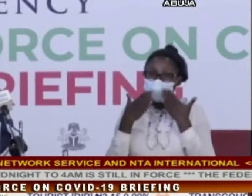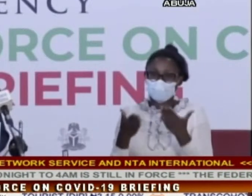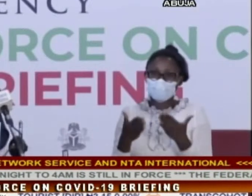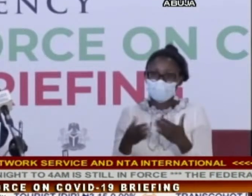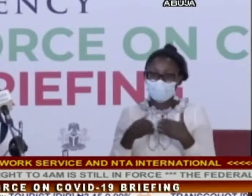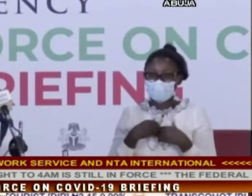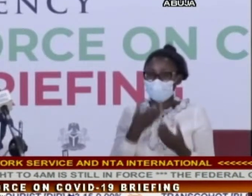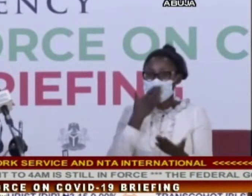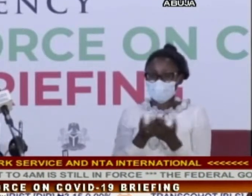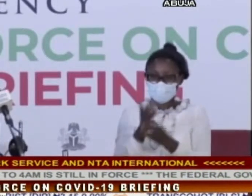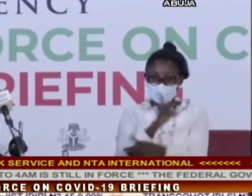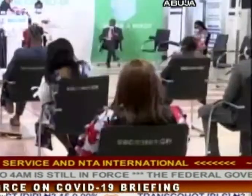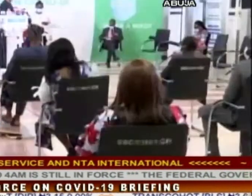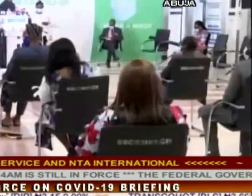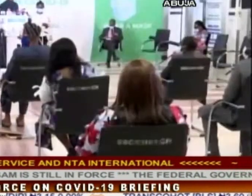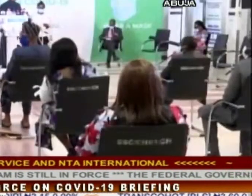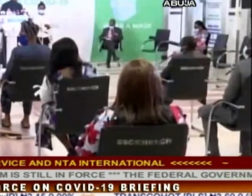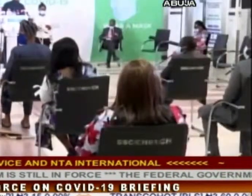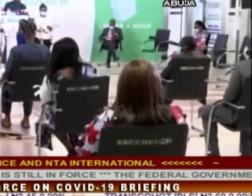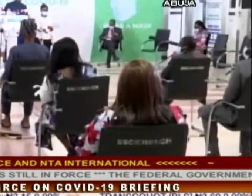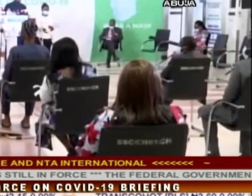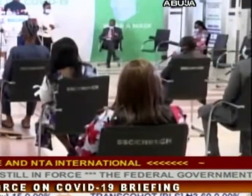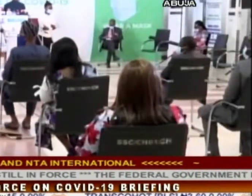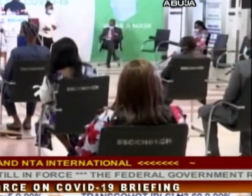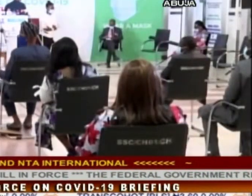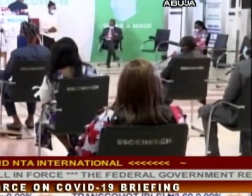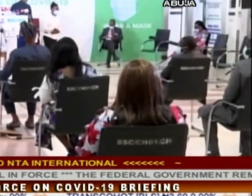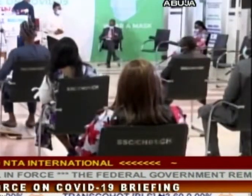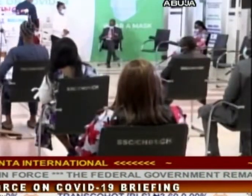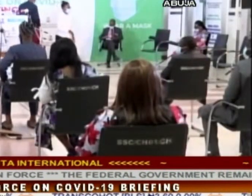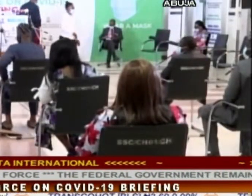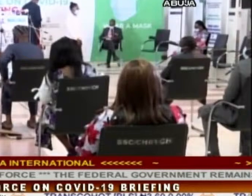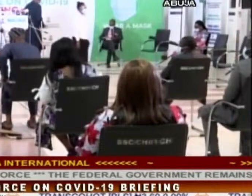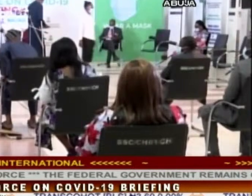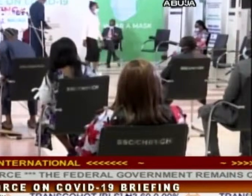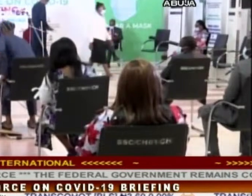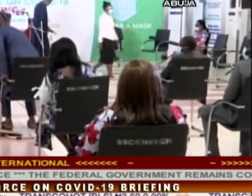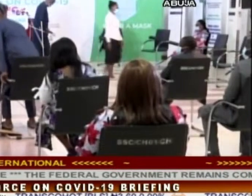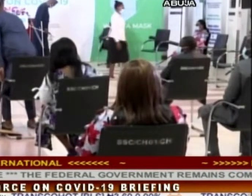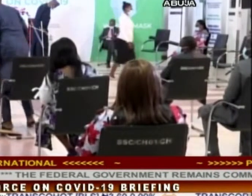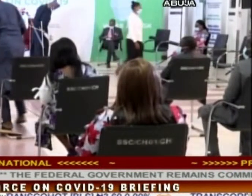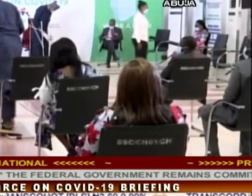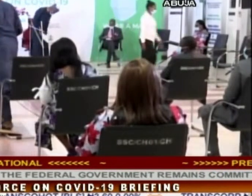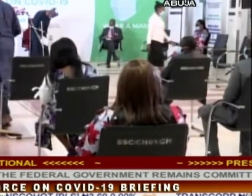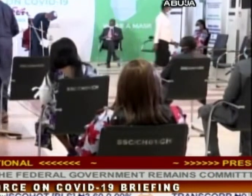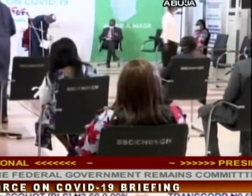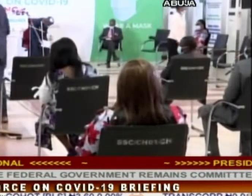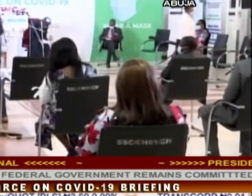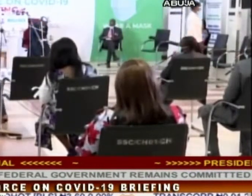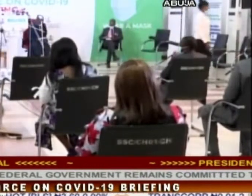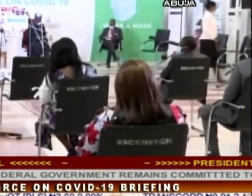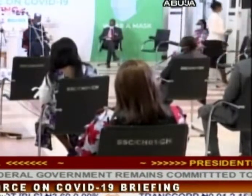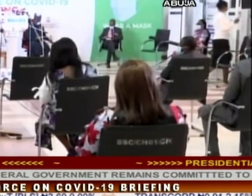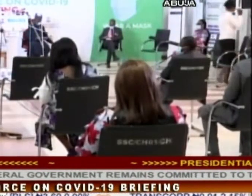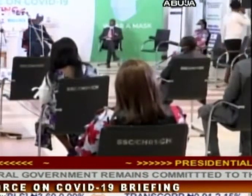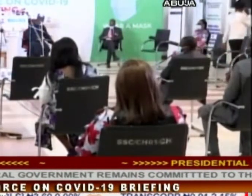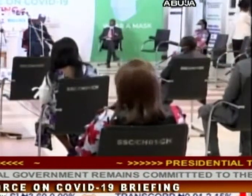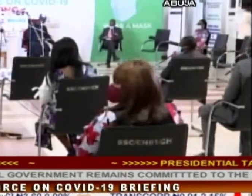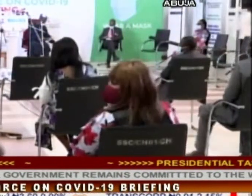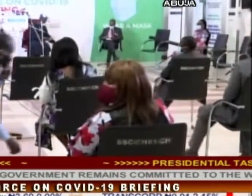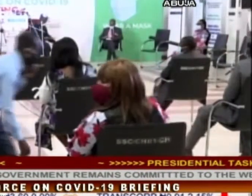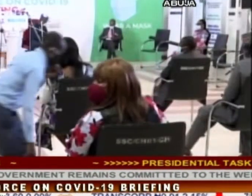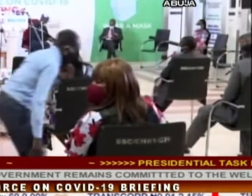and continuous appeal is that let's stay with the MPIs, the non-pharmaceutical